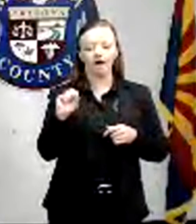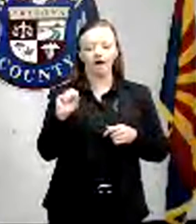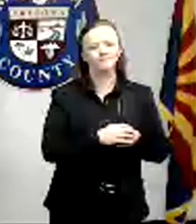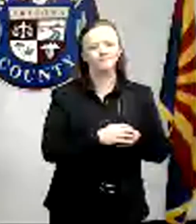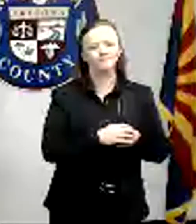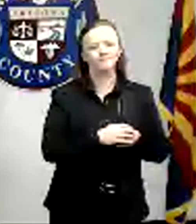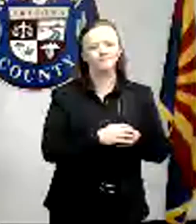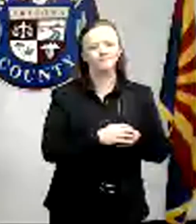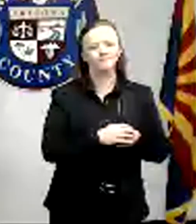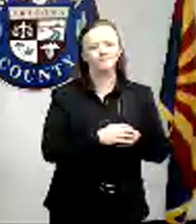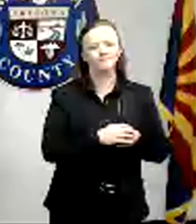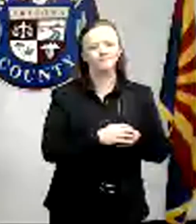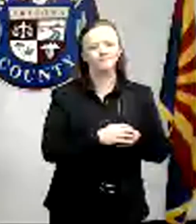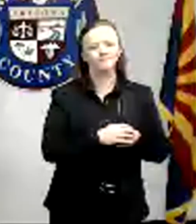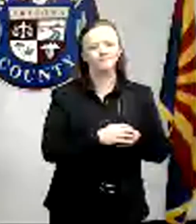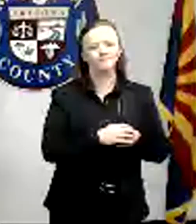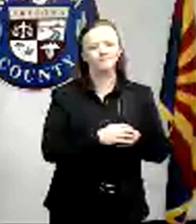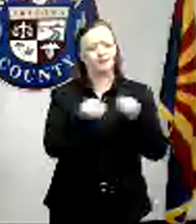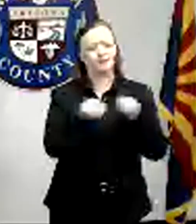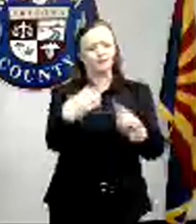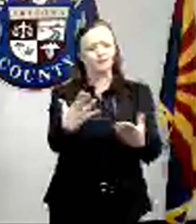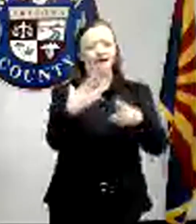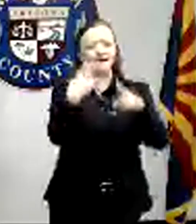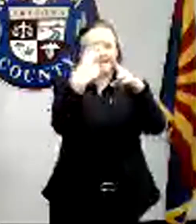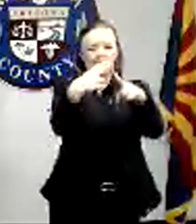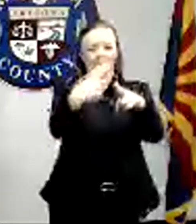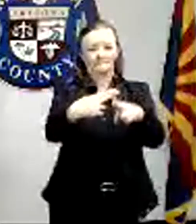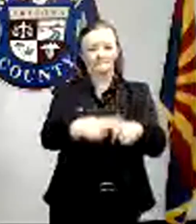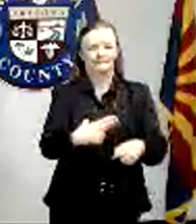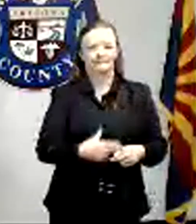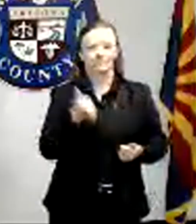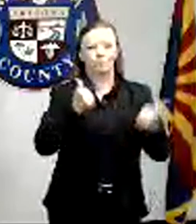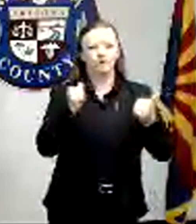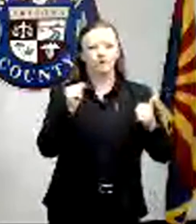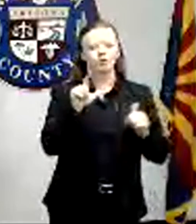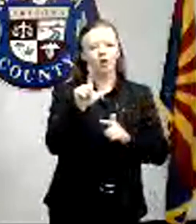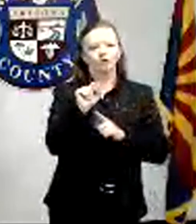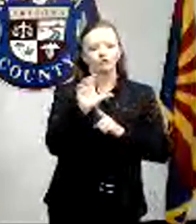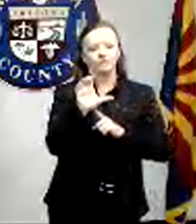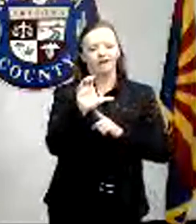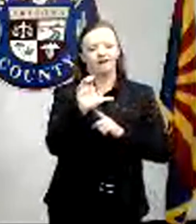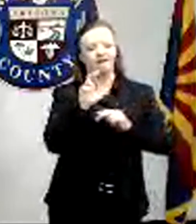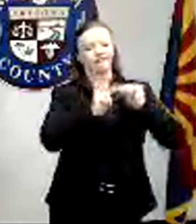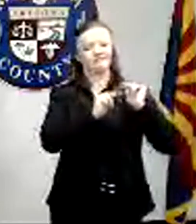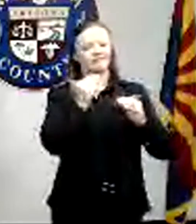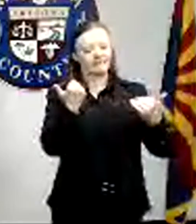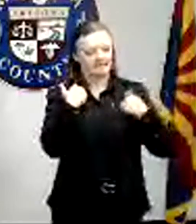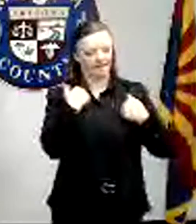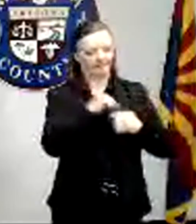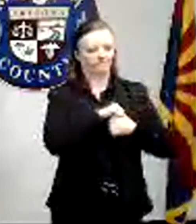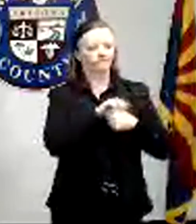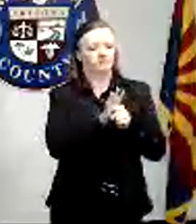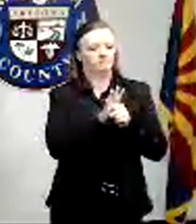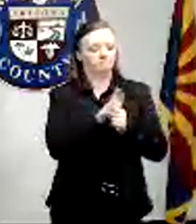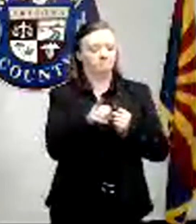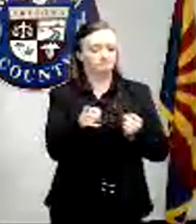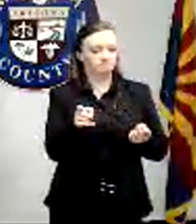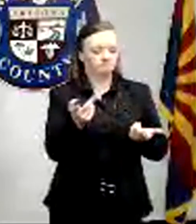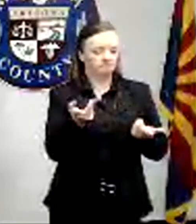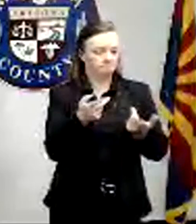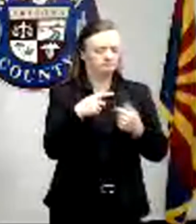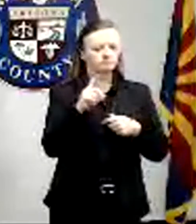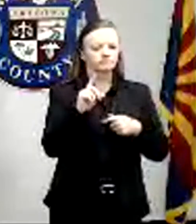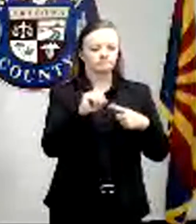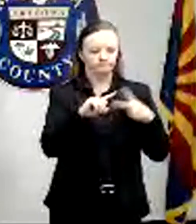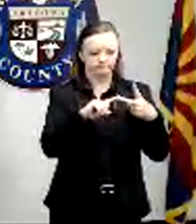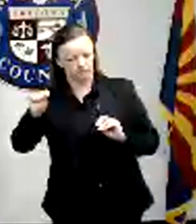Thank you. When will you provide the names of long-term facilities that have had positive COVID-19 tests? And